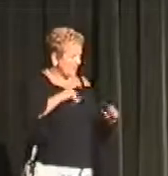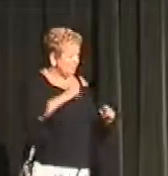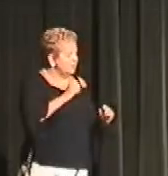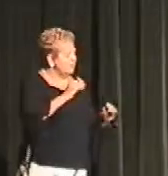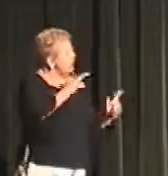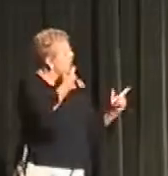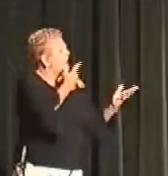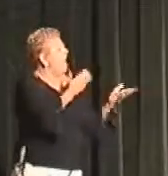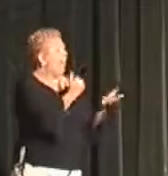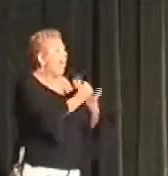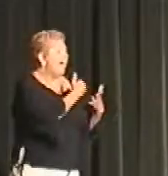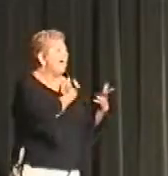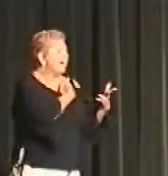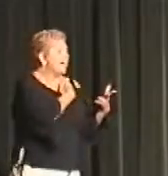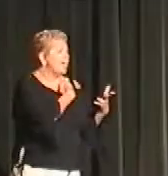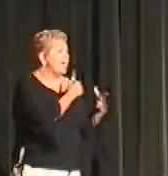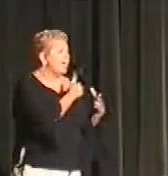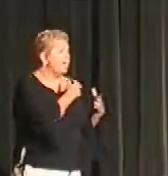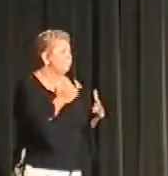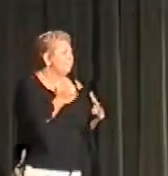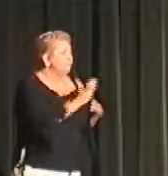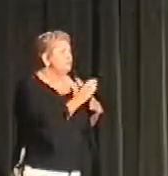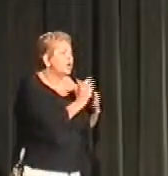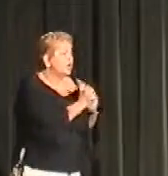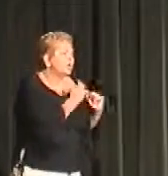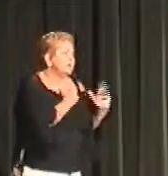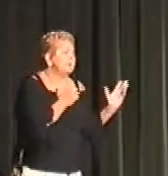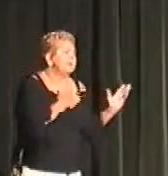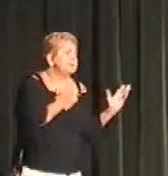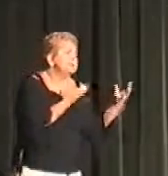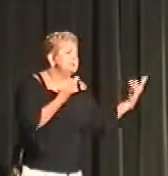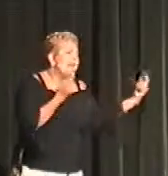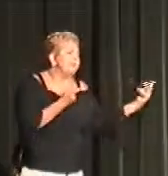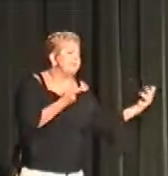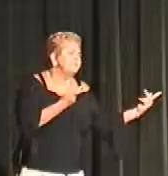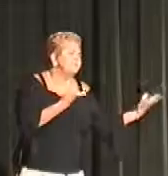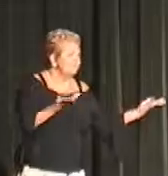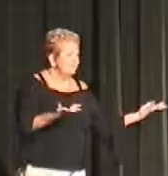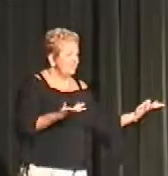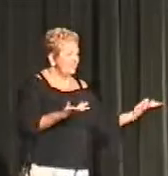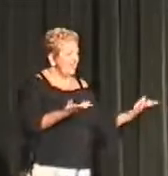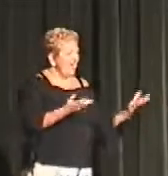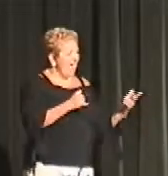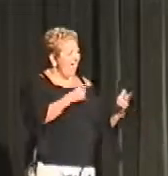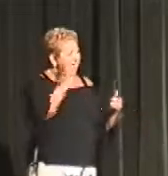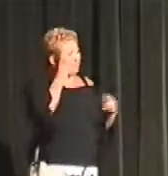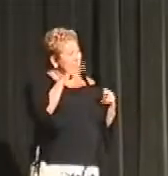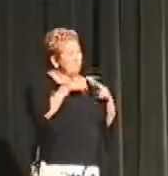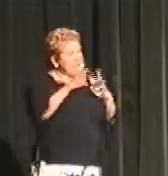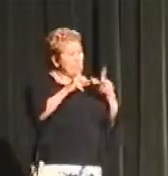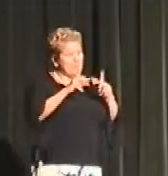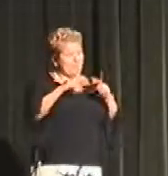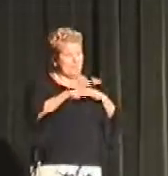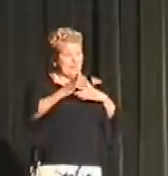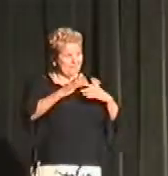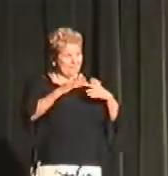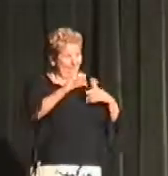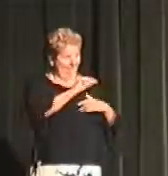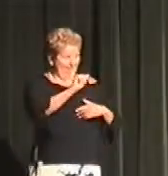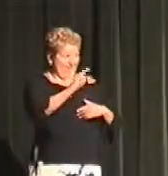many people in Alcoholics Anonymous have tricked me or touched my life, and I'm so grateful for